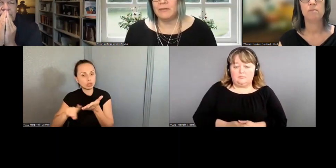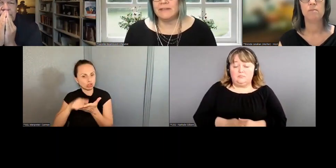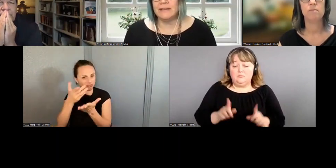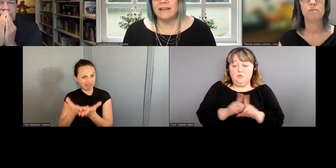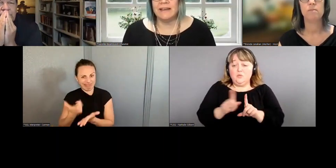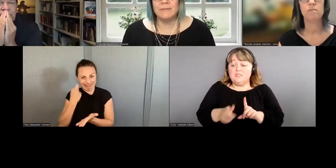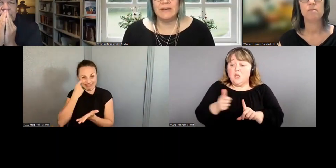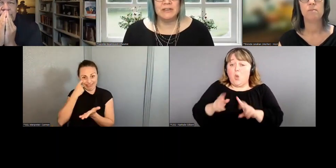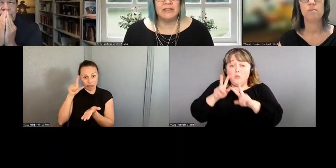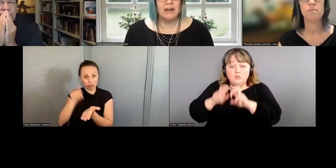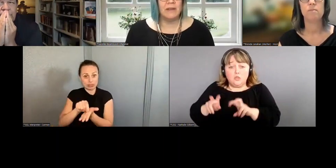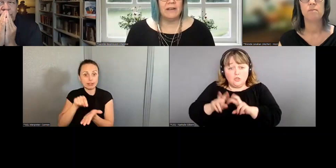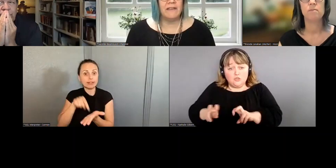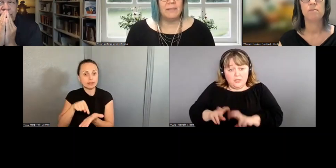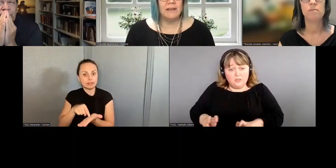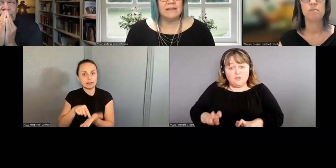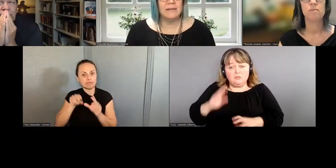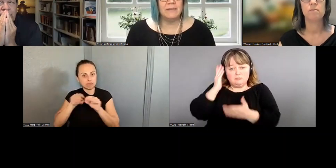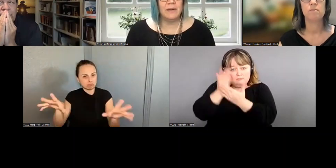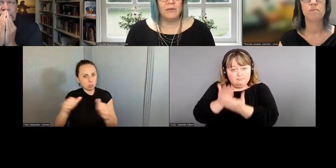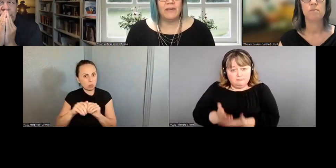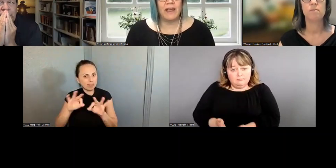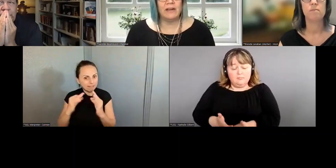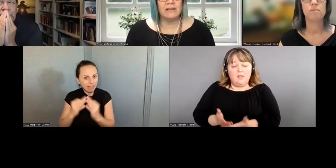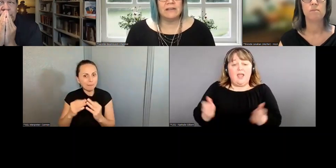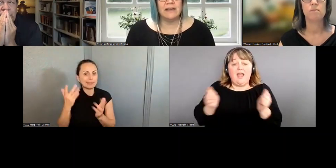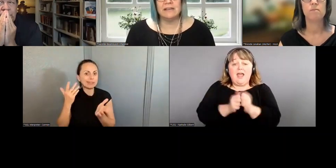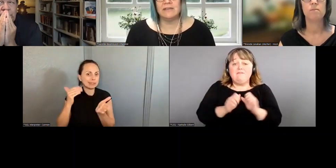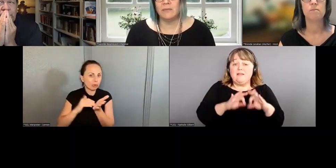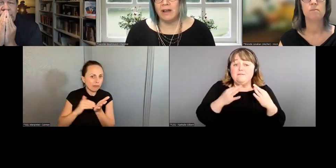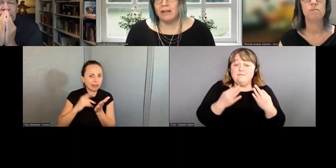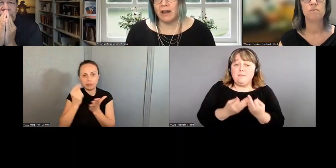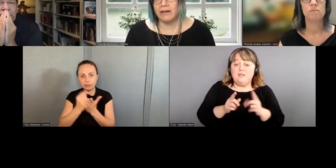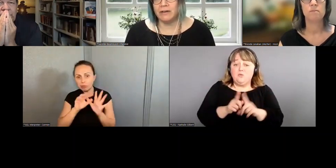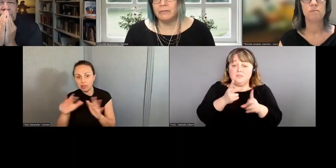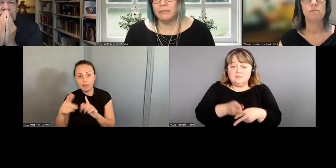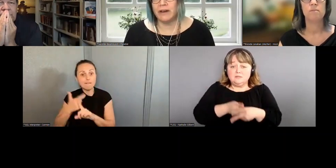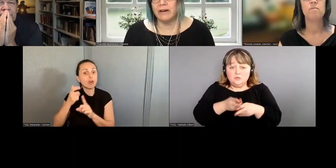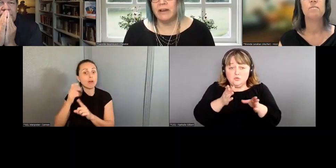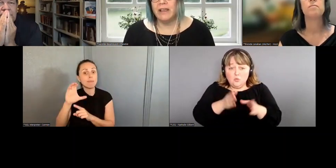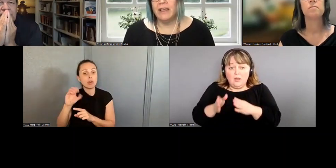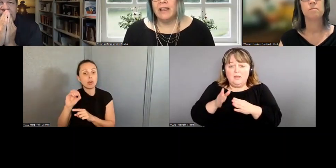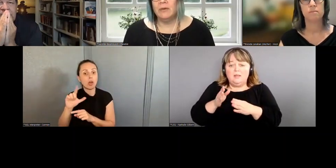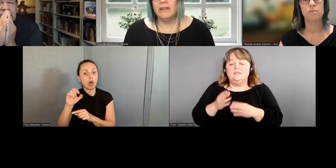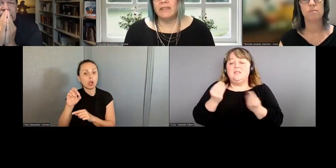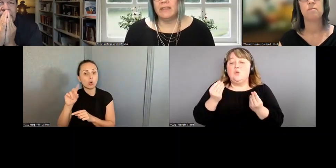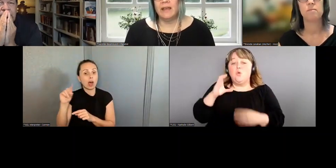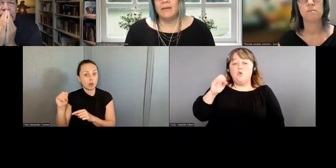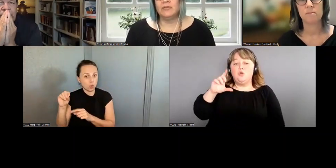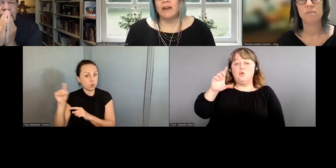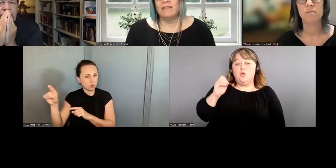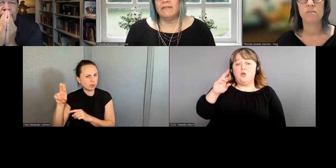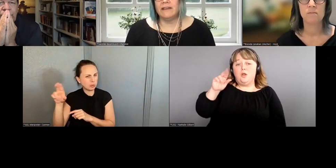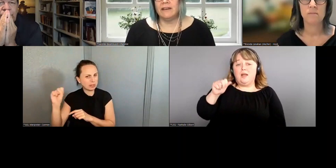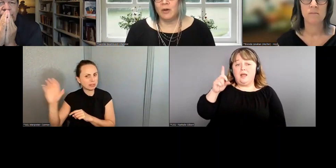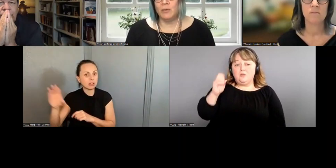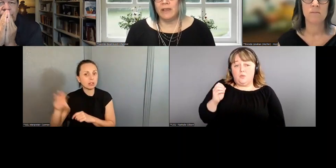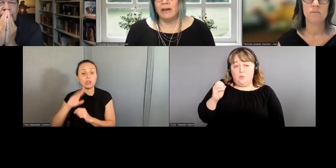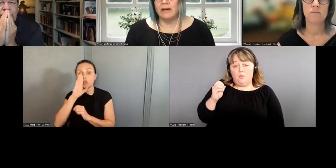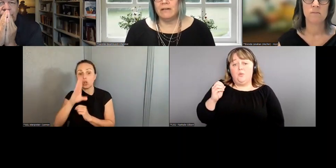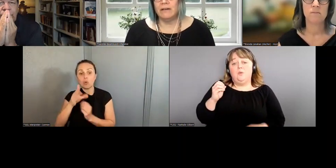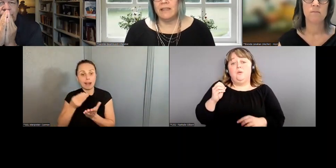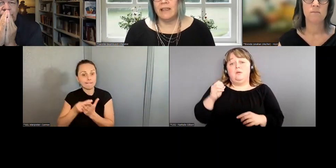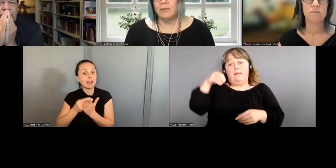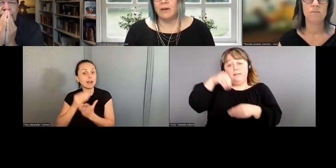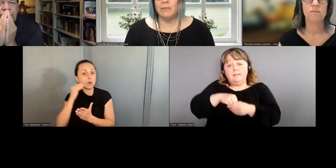out recently and is being shared among families and providers is from Colorado, where with direct funded home